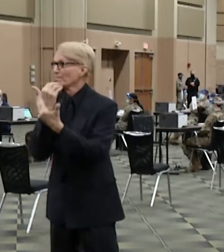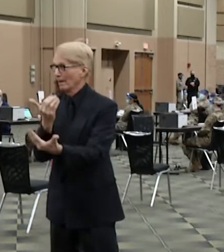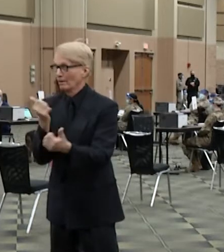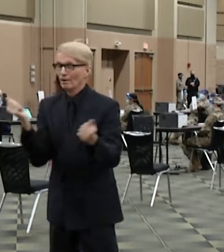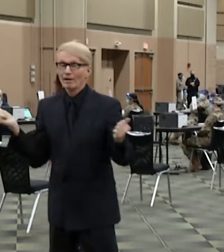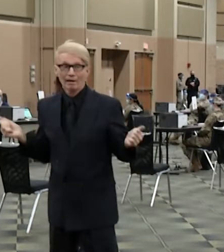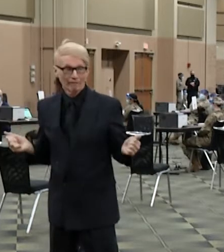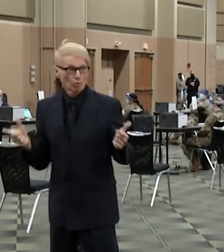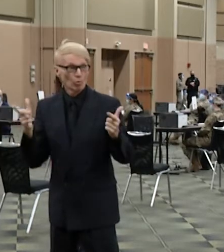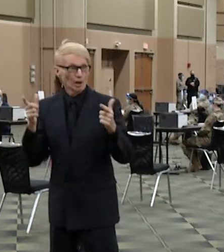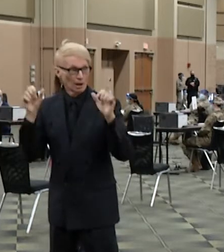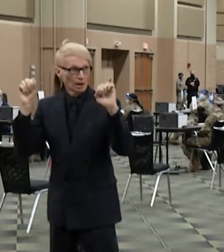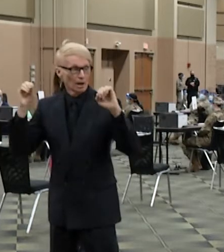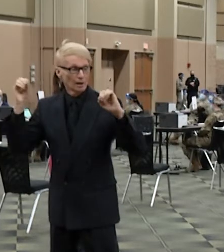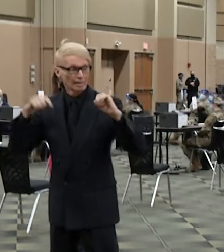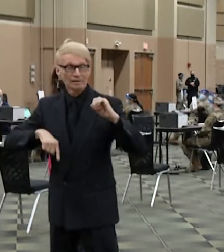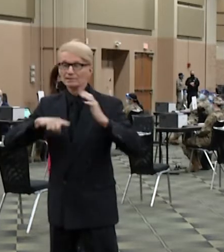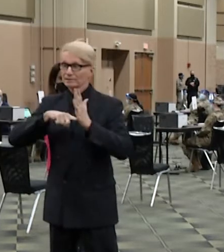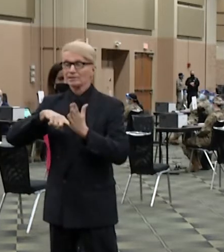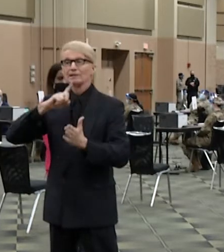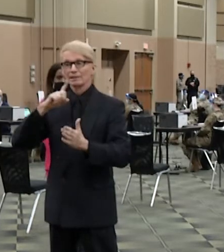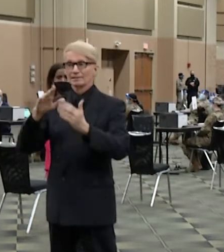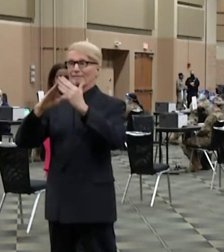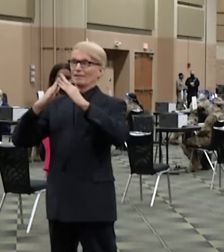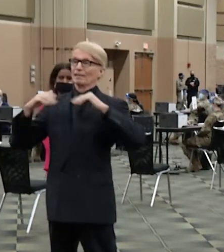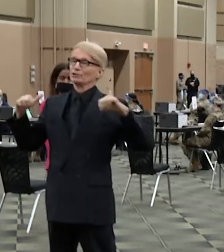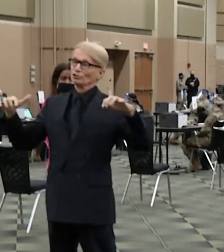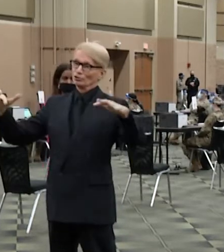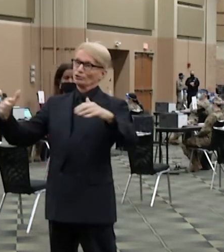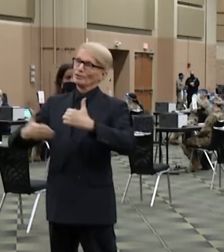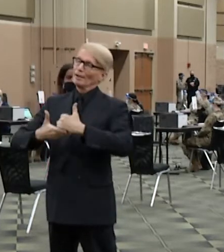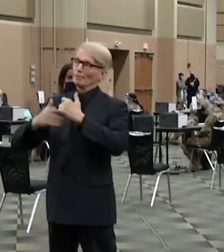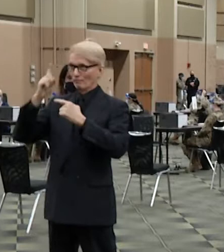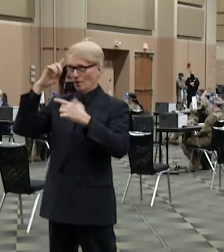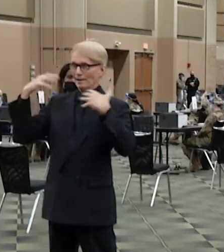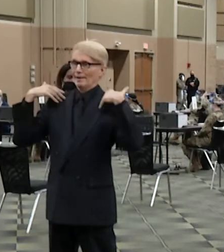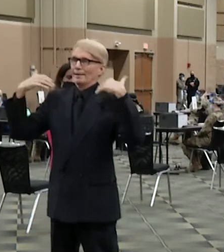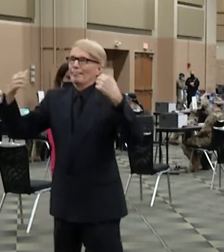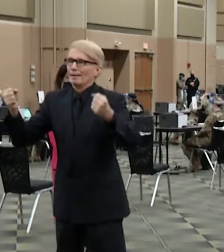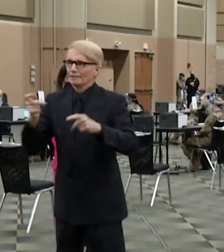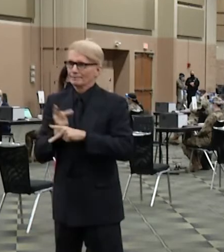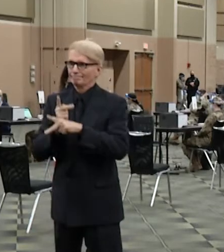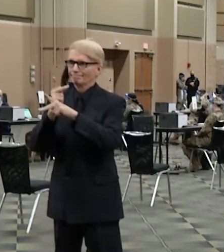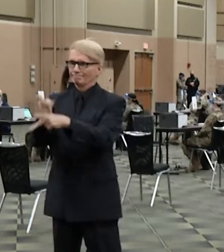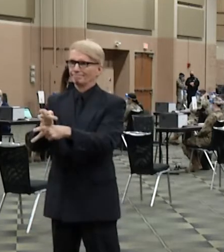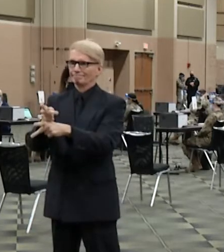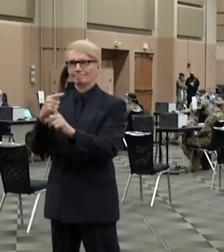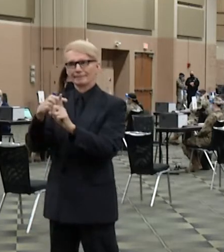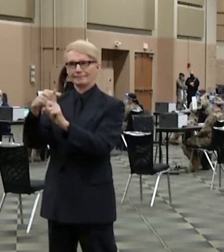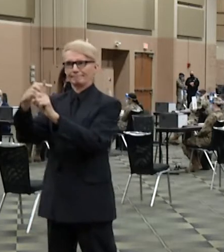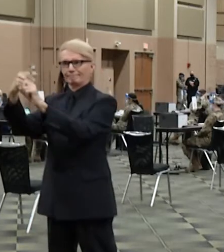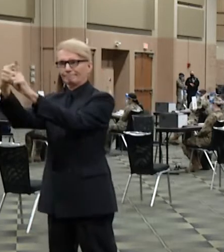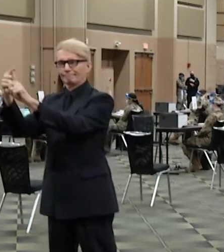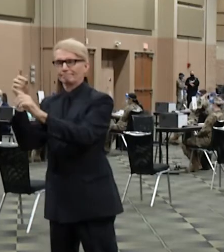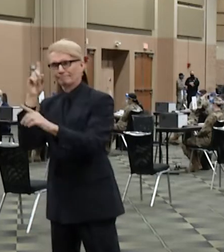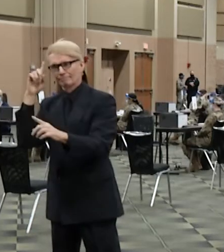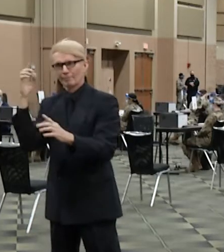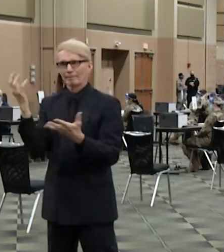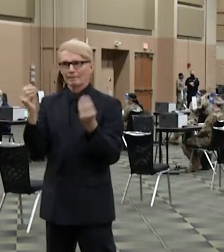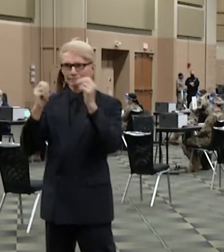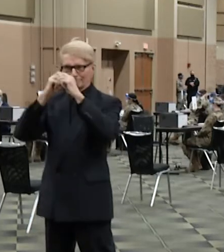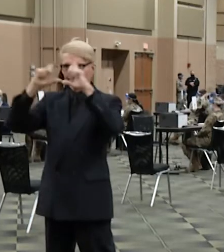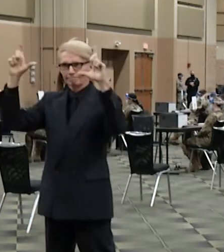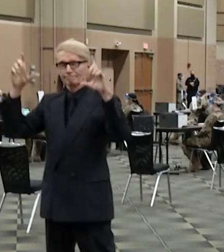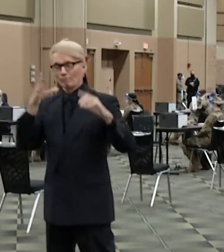is definitely a village of individuals who have healing on their minds who make this possible. And again, just to review, the microsite is